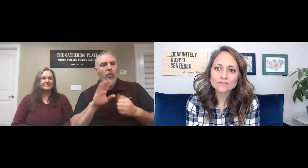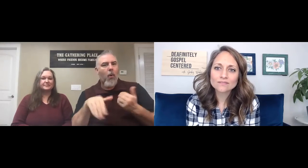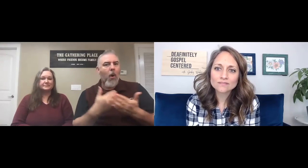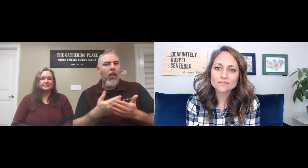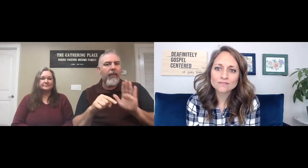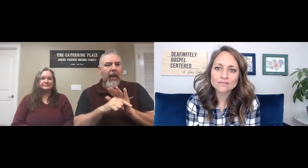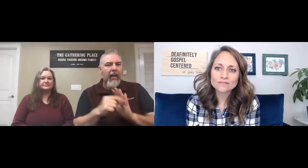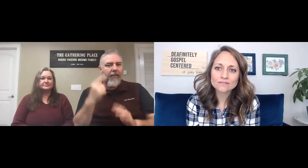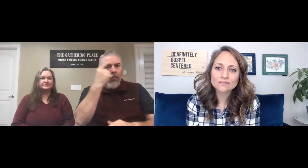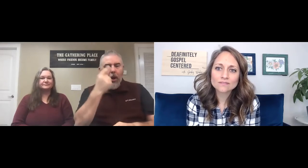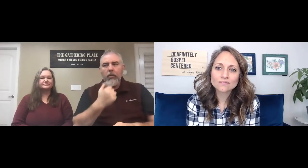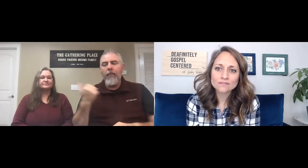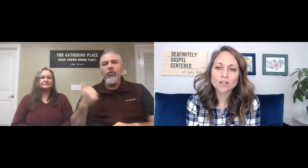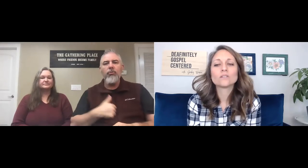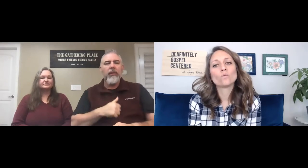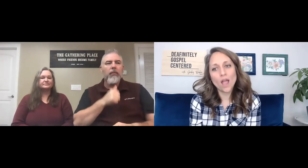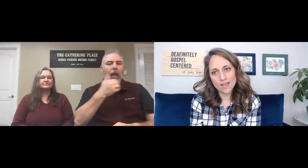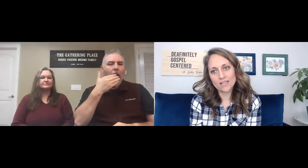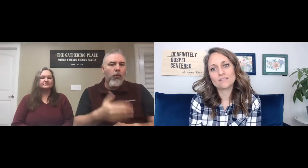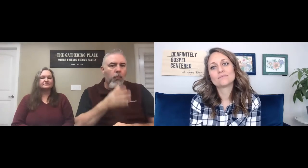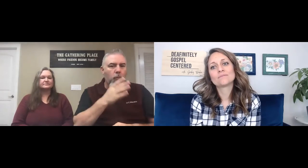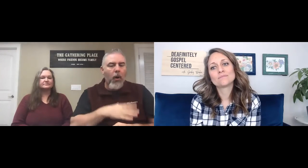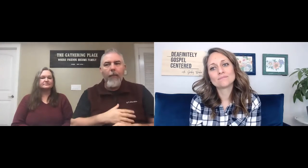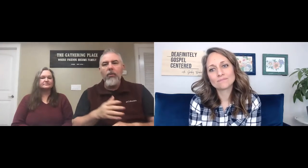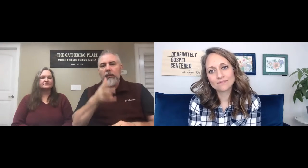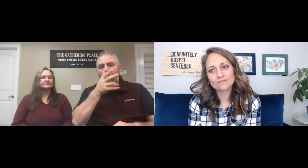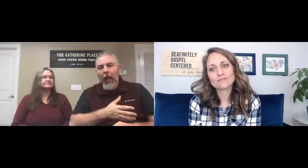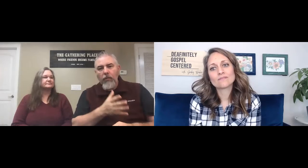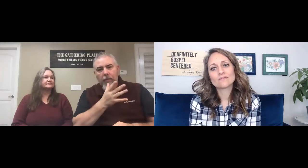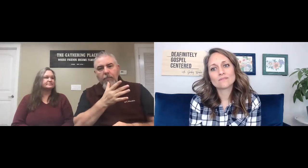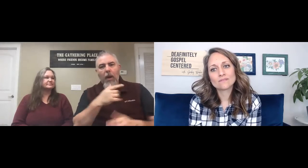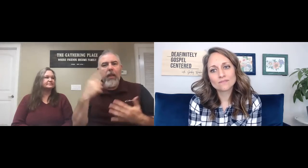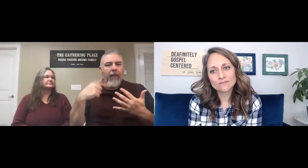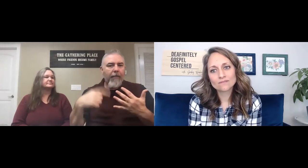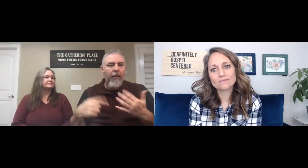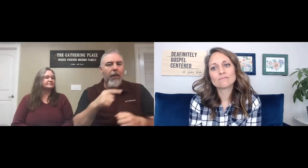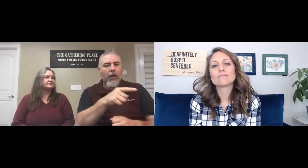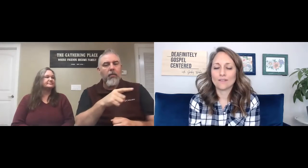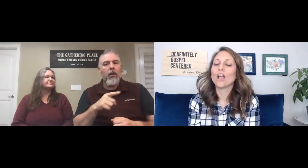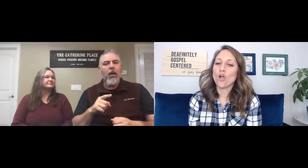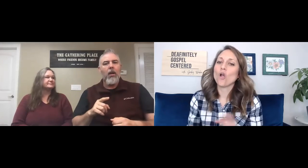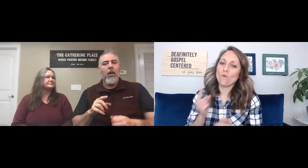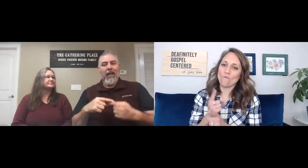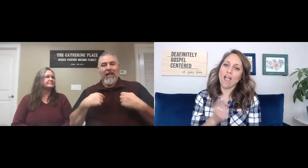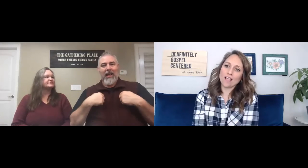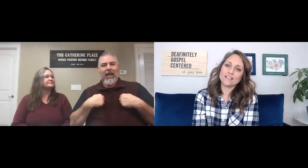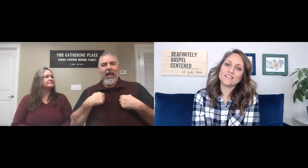That room has all the negative thought. She's not a good woman. She's a lousy mom, blah, blah, blah.